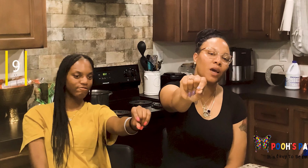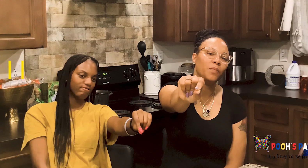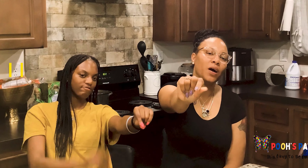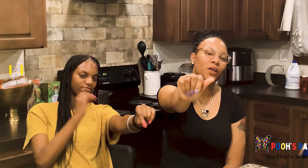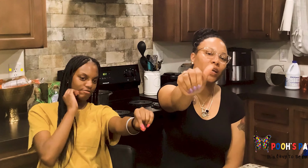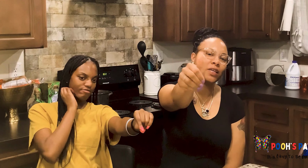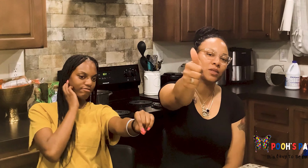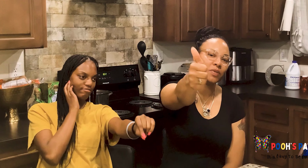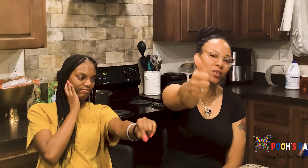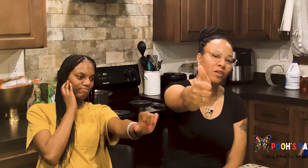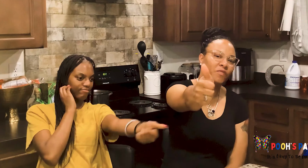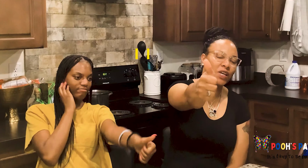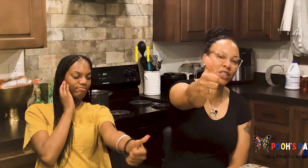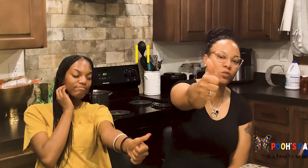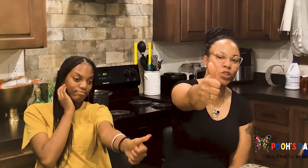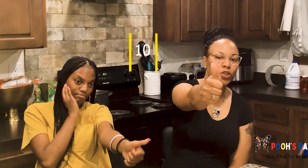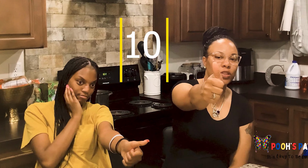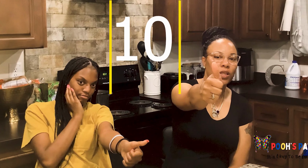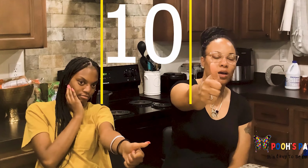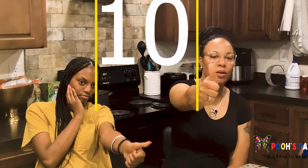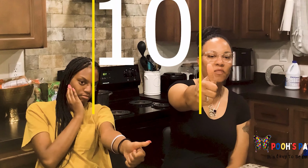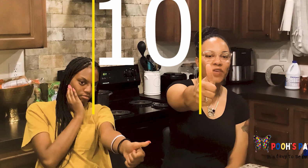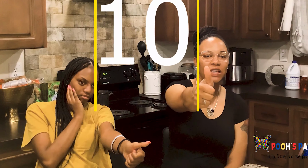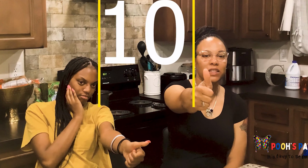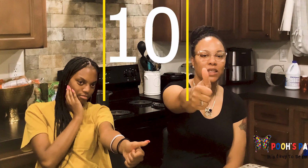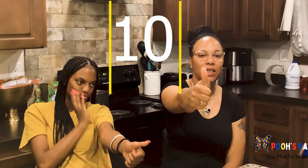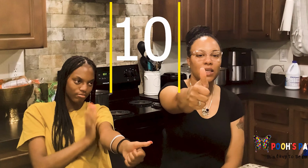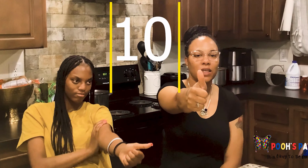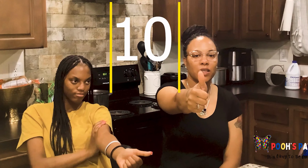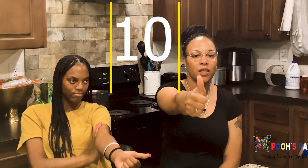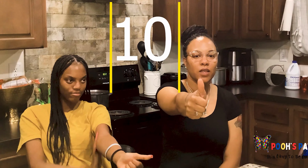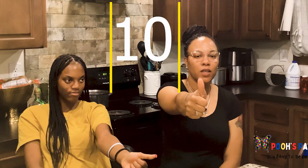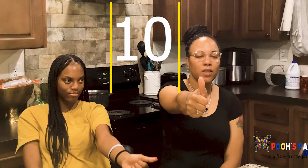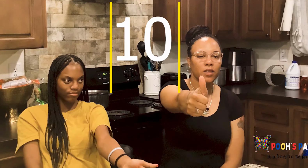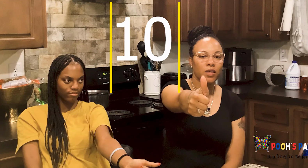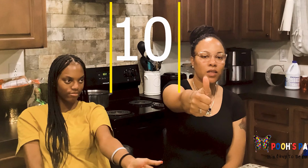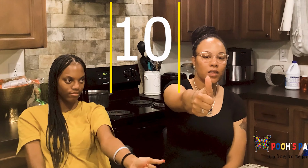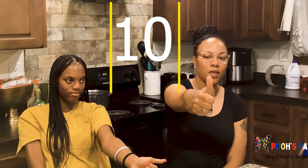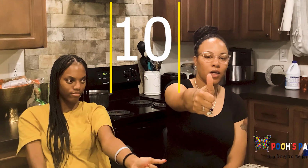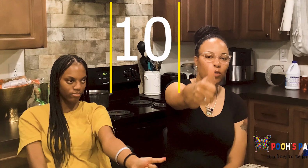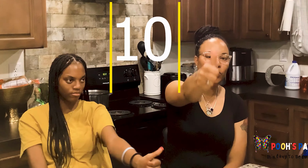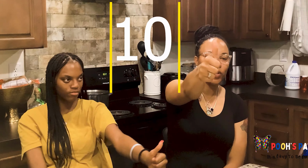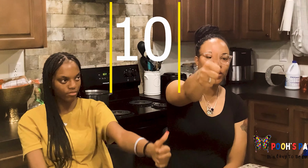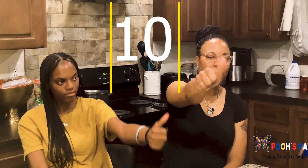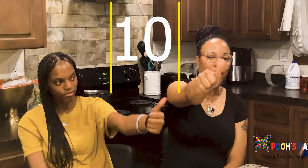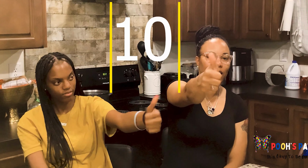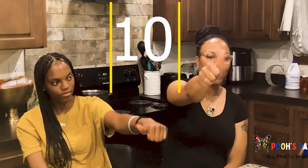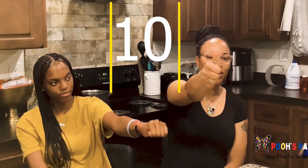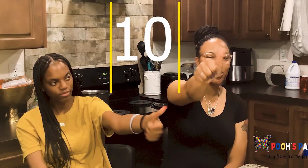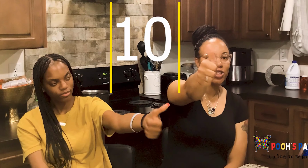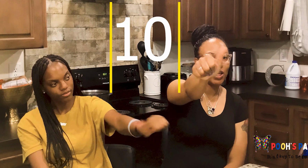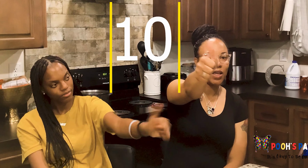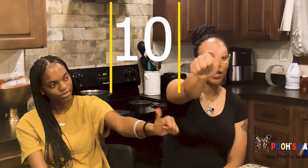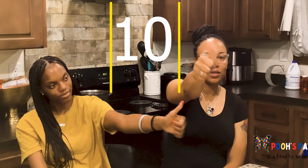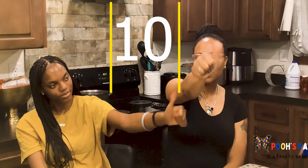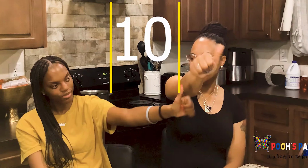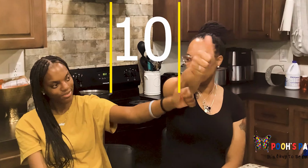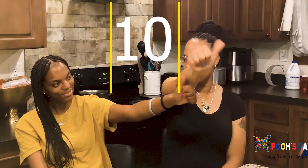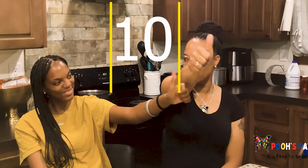ball your hands up into a fist with your thumb facing upwards and shake it a little bit.